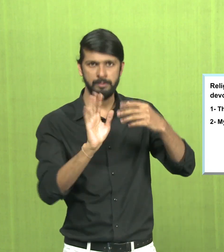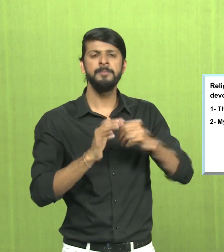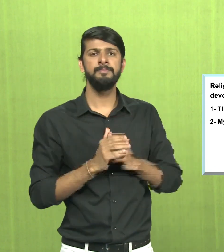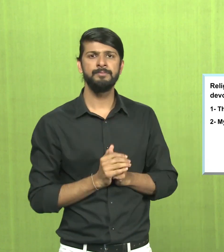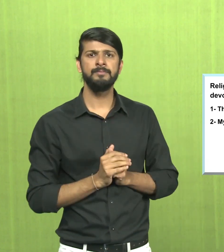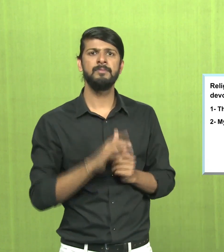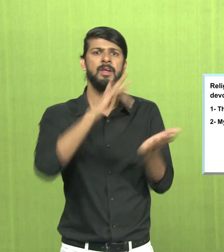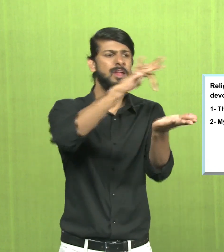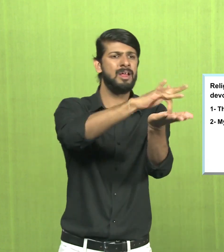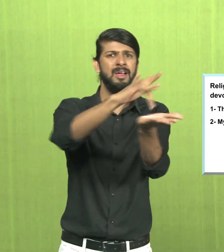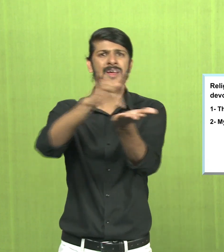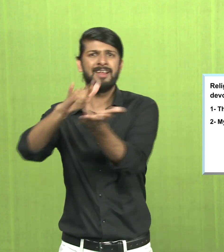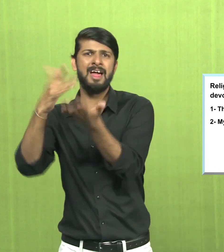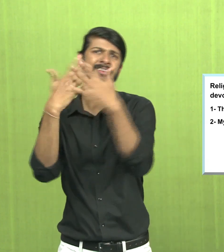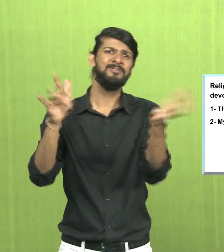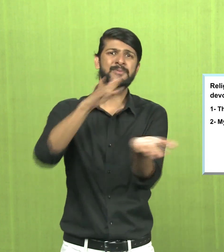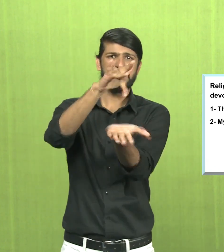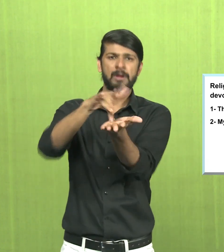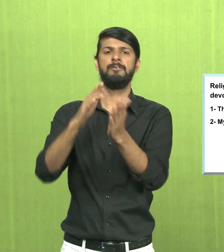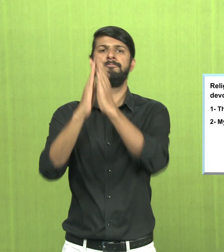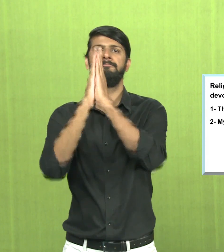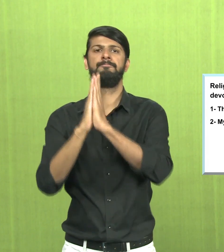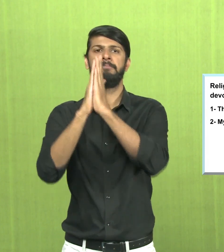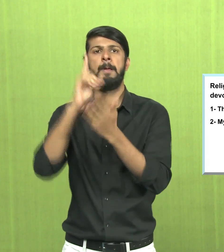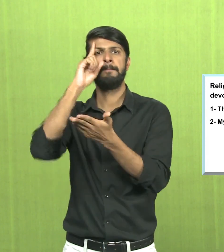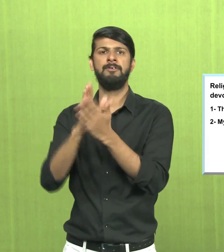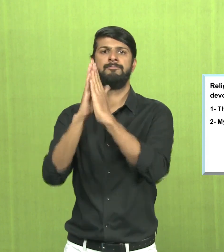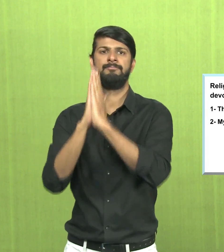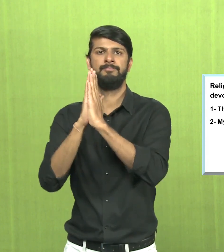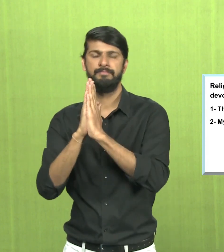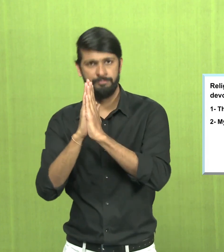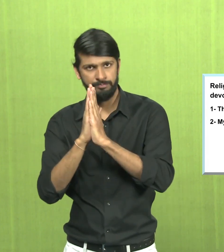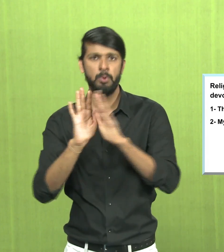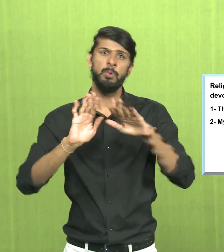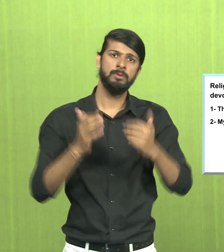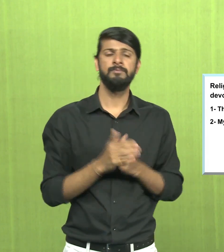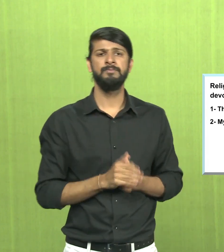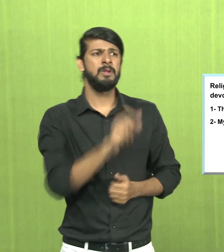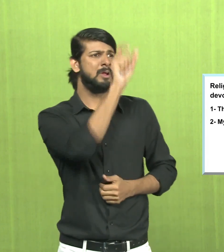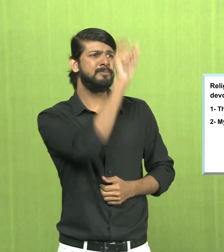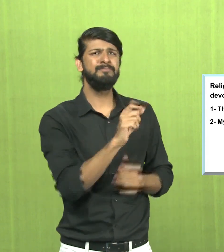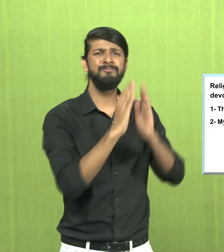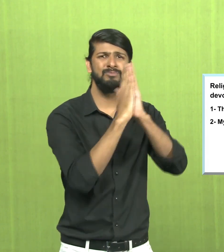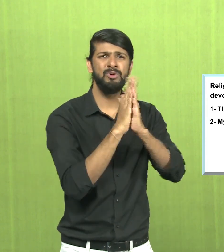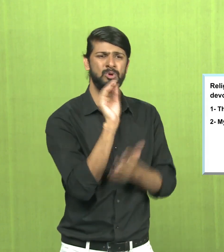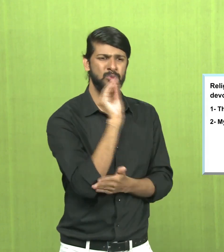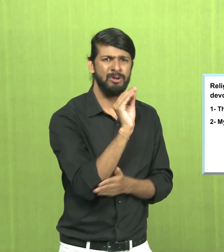or showing faith, belief or devotion to any religion. For example, this is a religious place,